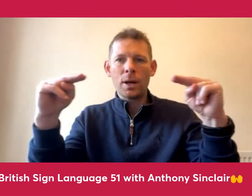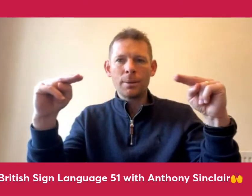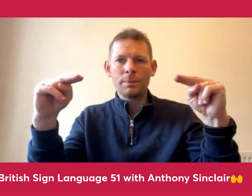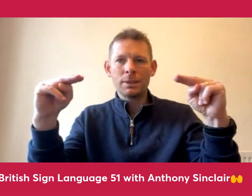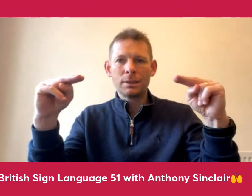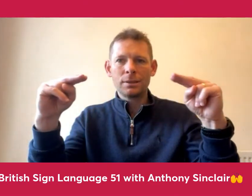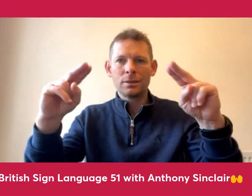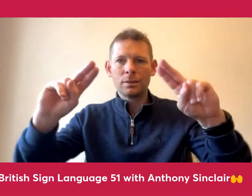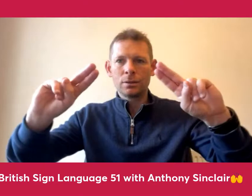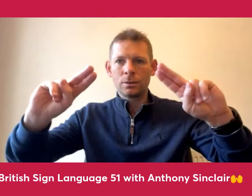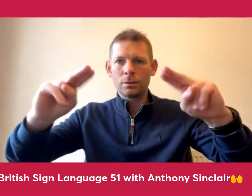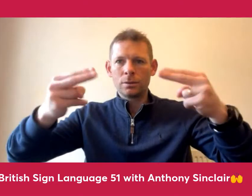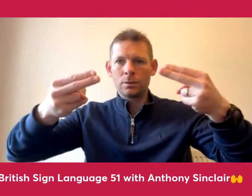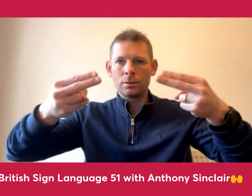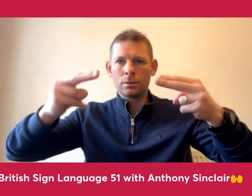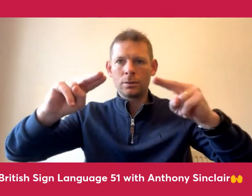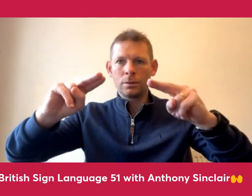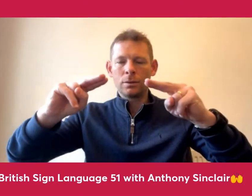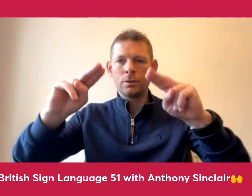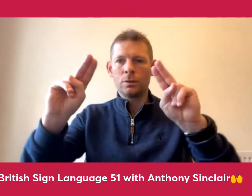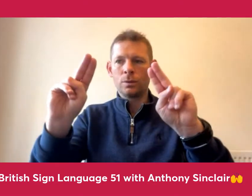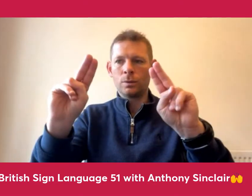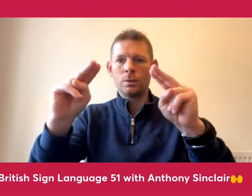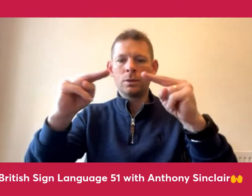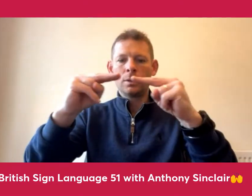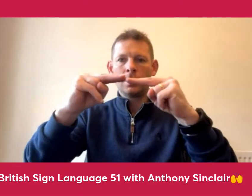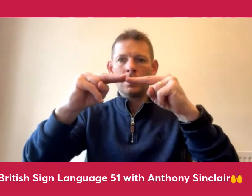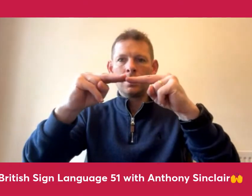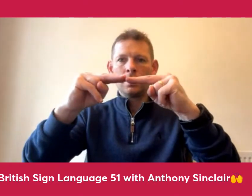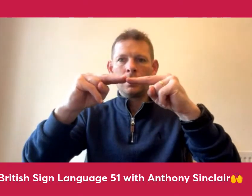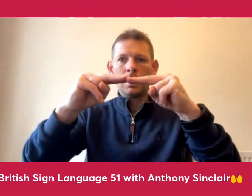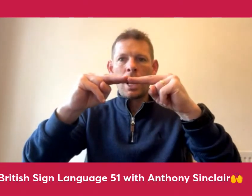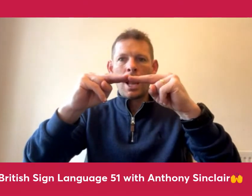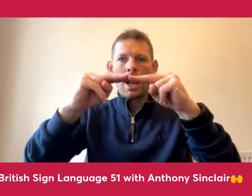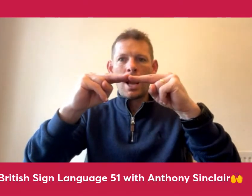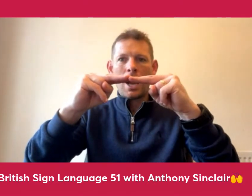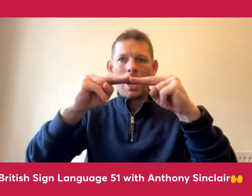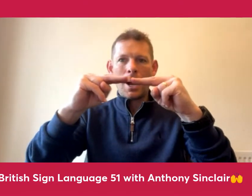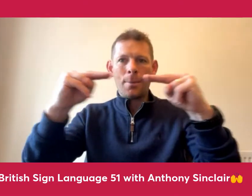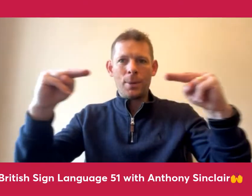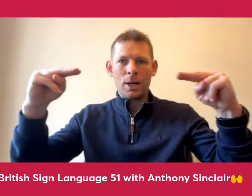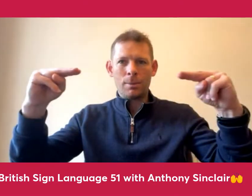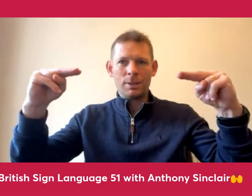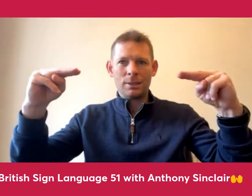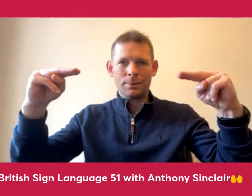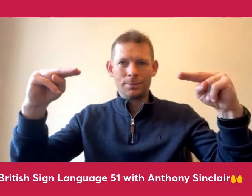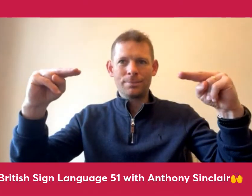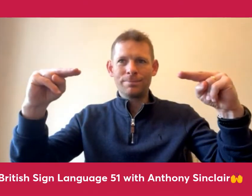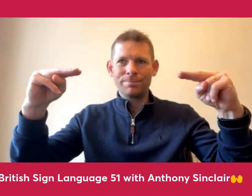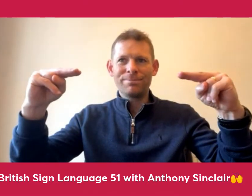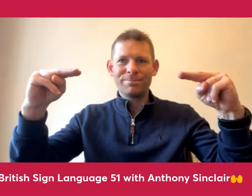or apartment is another option. So this is how we sign apartment,